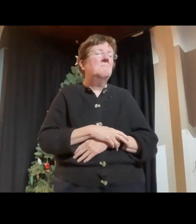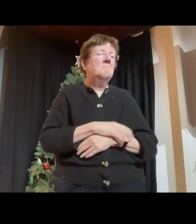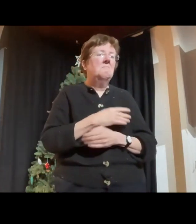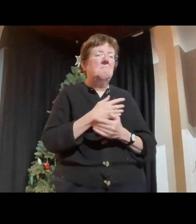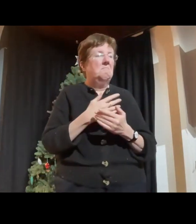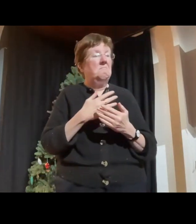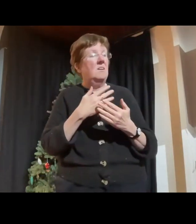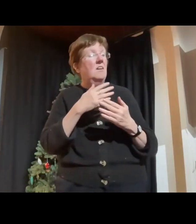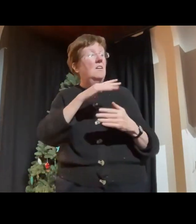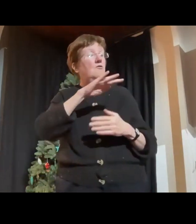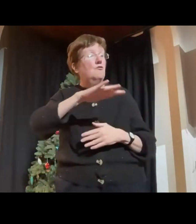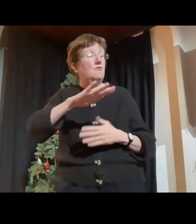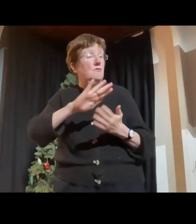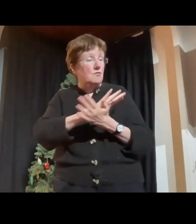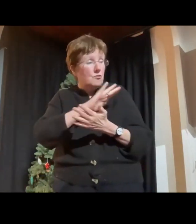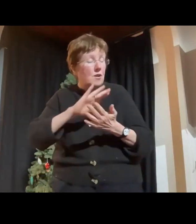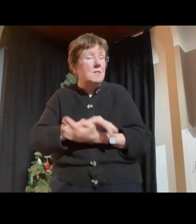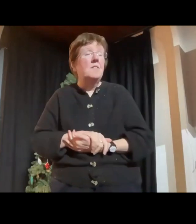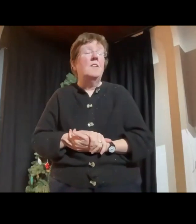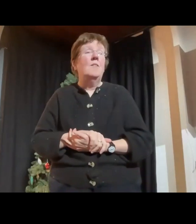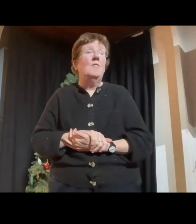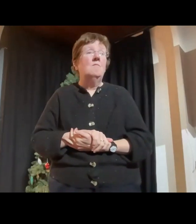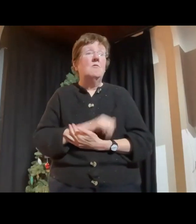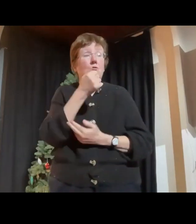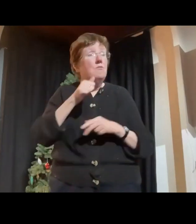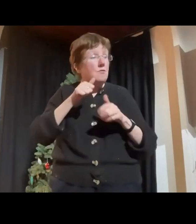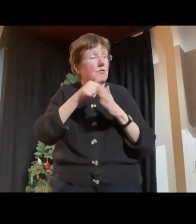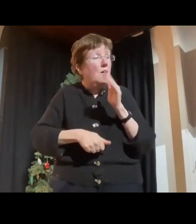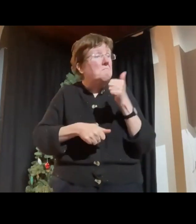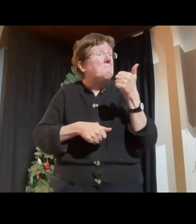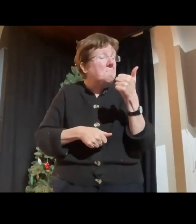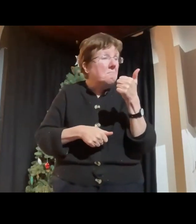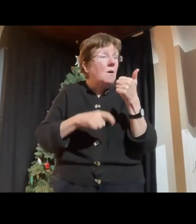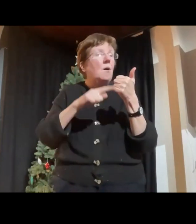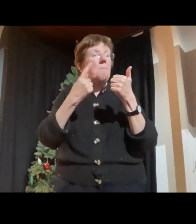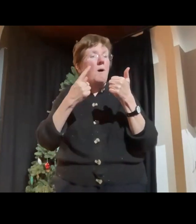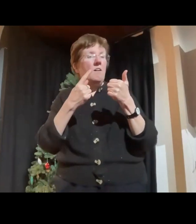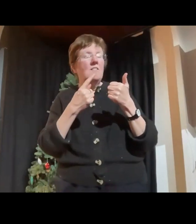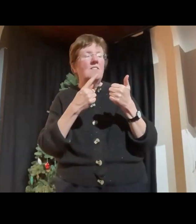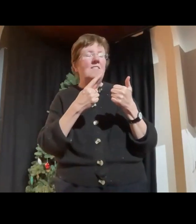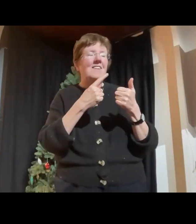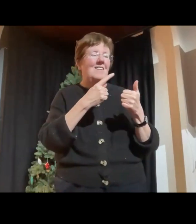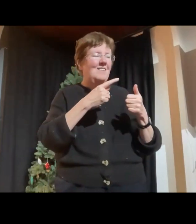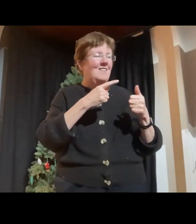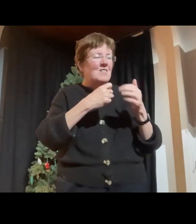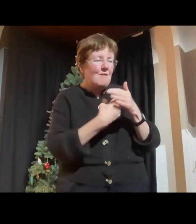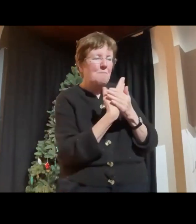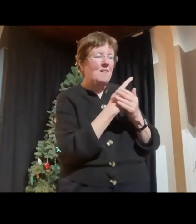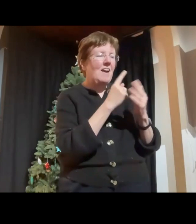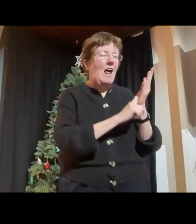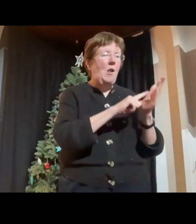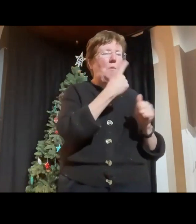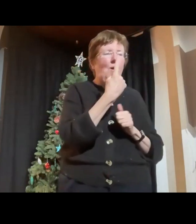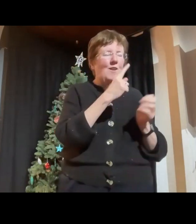includes games, and the children seem to really enjoy it. It's a good start,